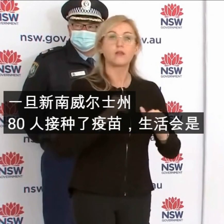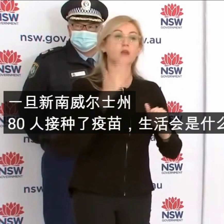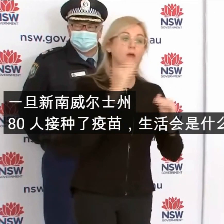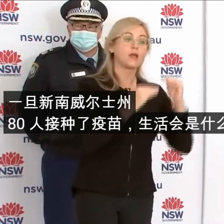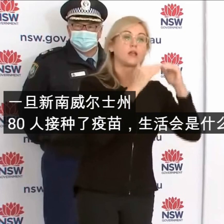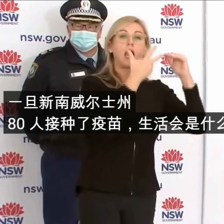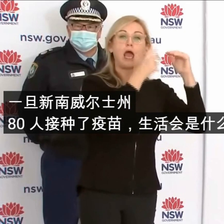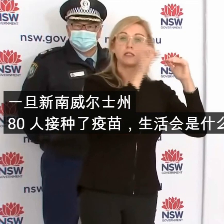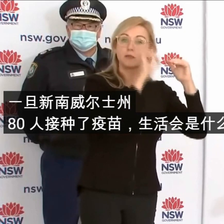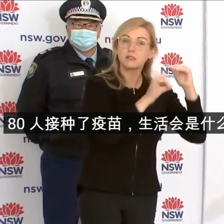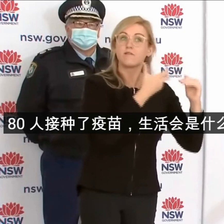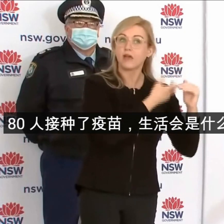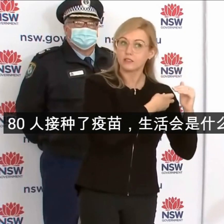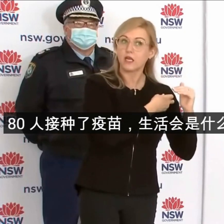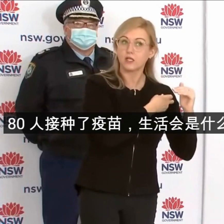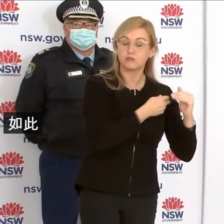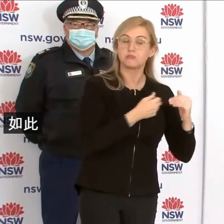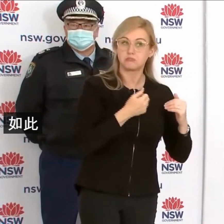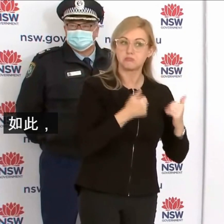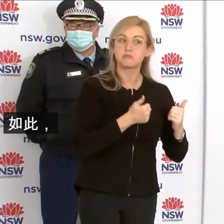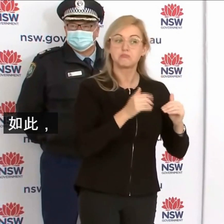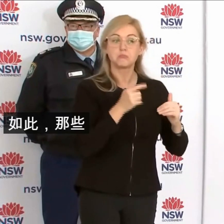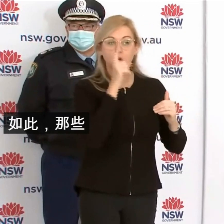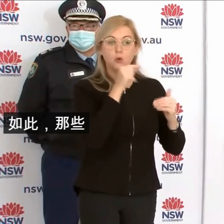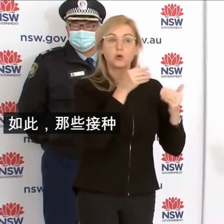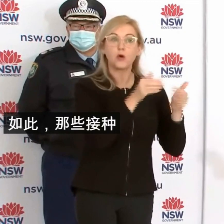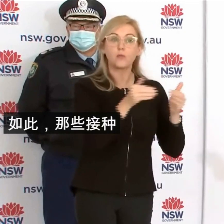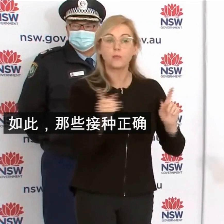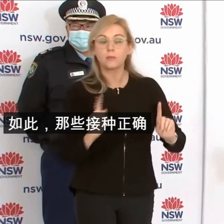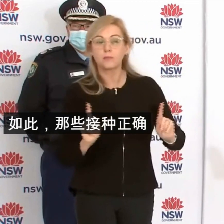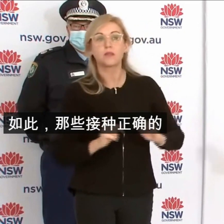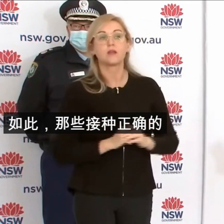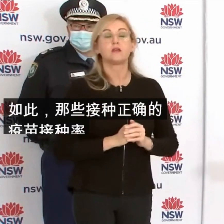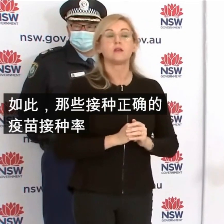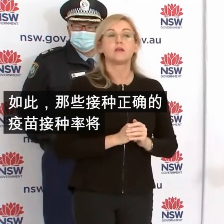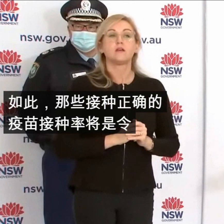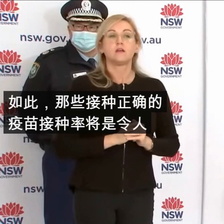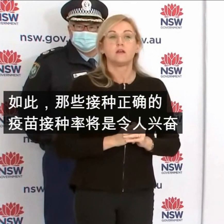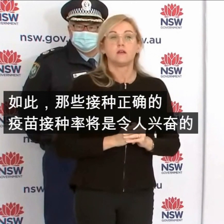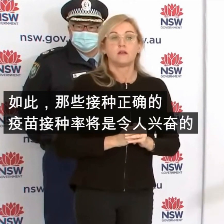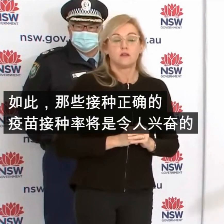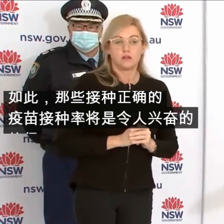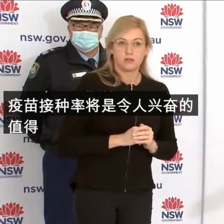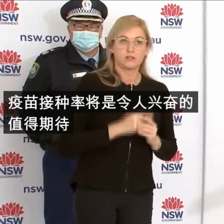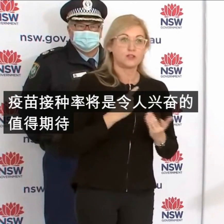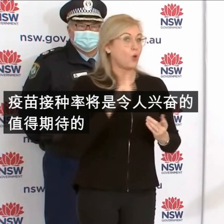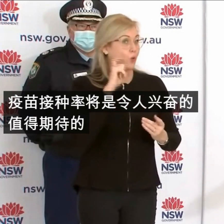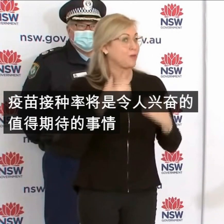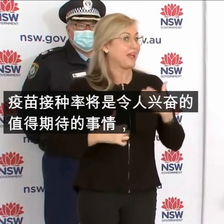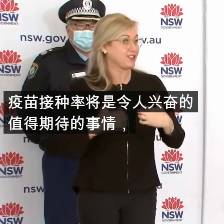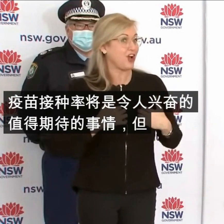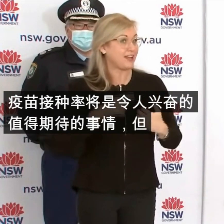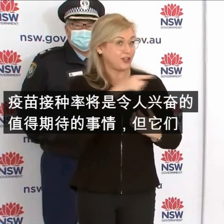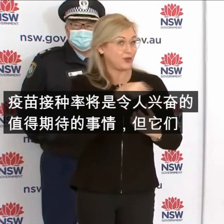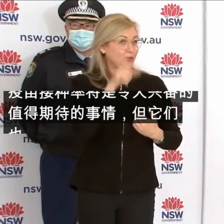80% vaccinated. But the challenge also is for us that those vaccination rates will be exciting things to look